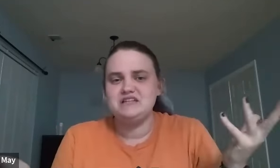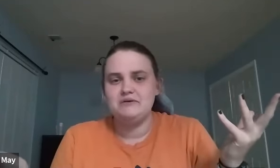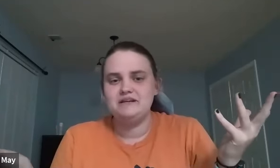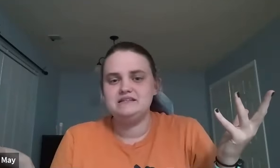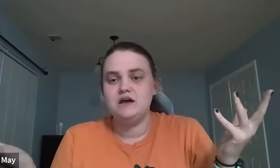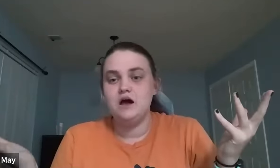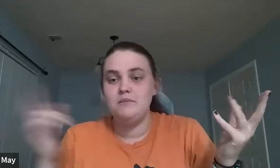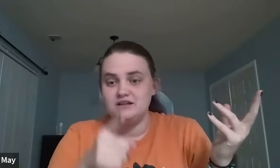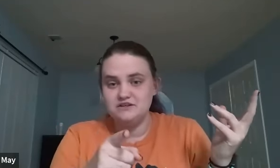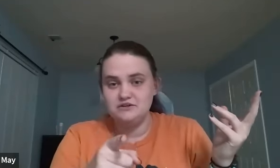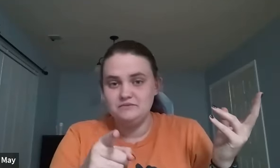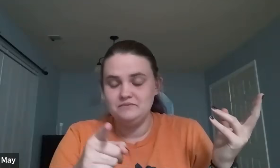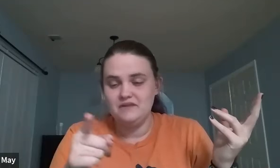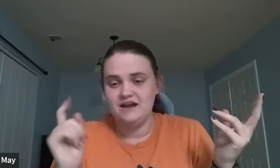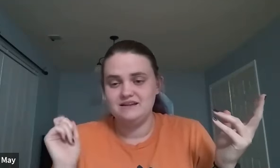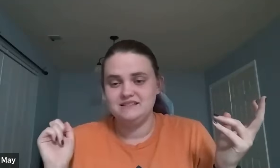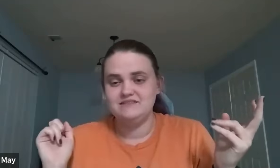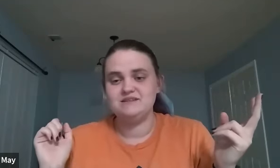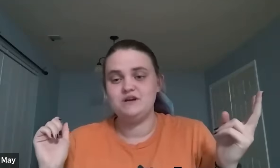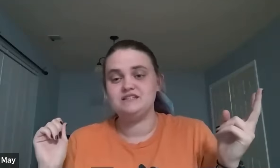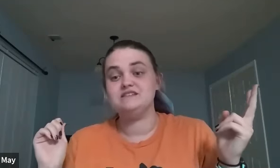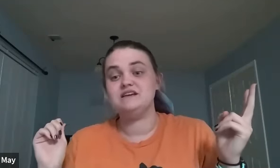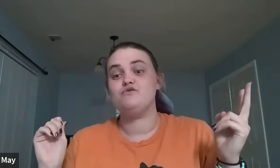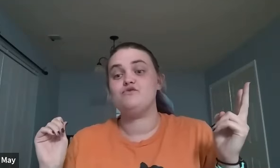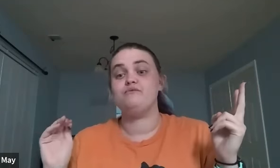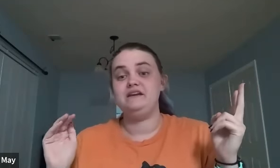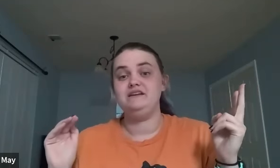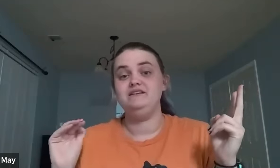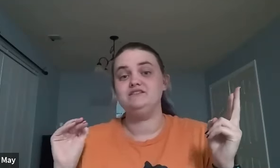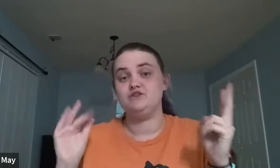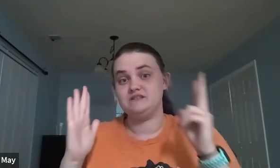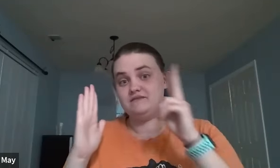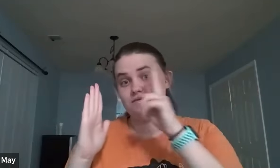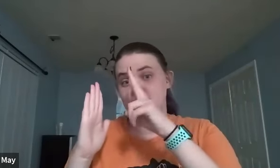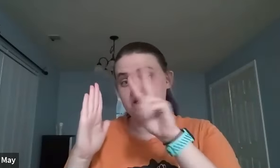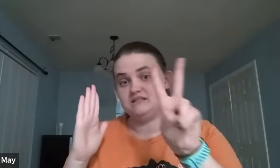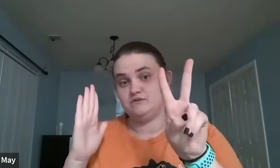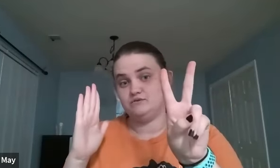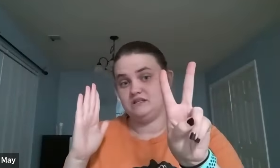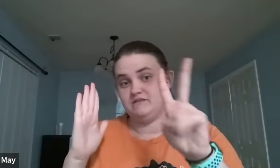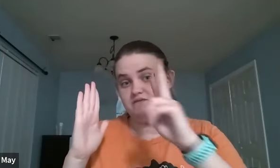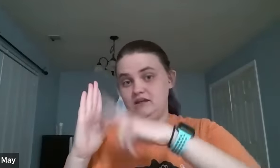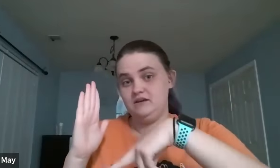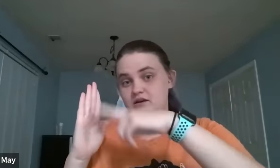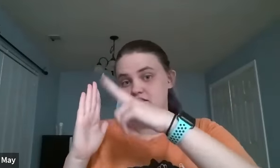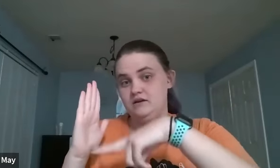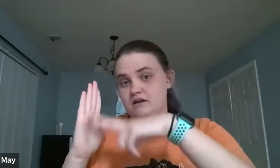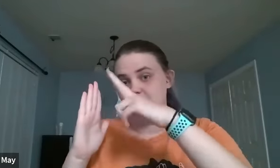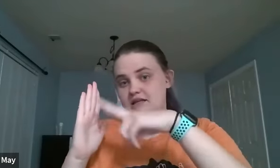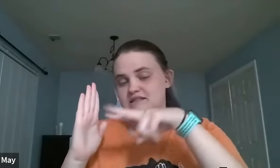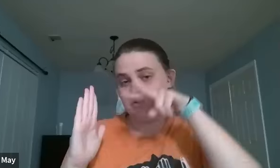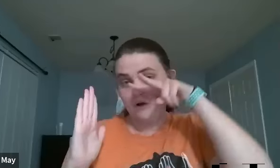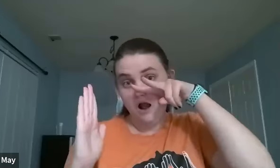how it is. Also, I see that someone asked the sign for read. So the sign for read it's a B, and it's like your